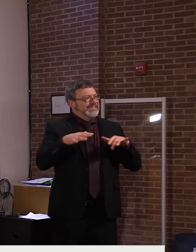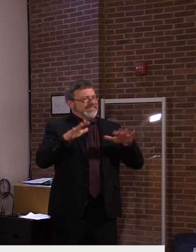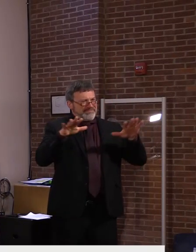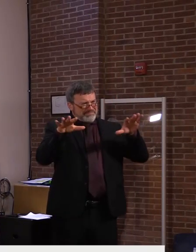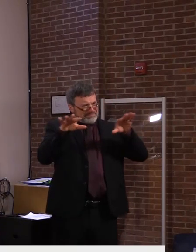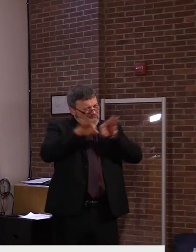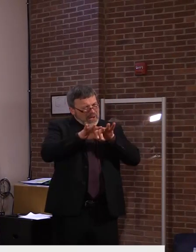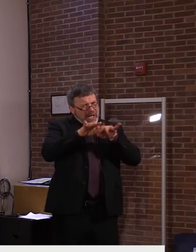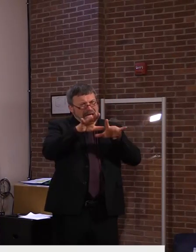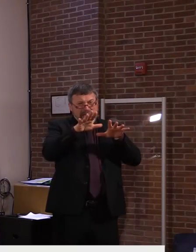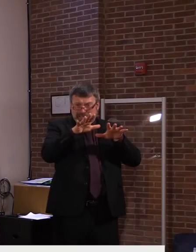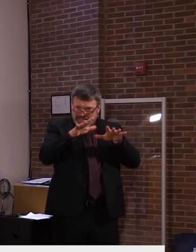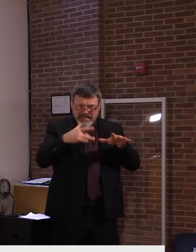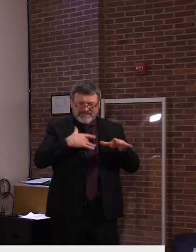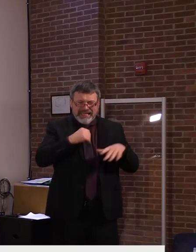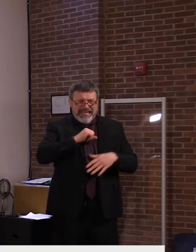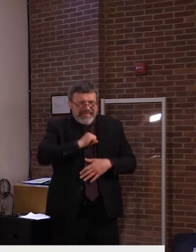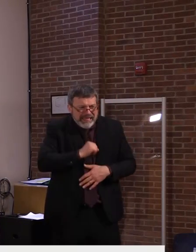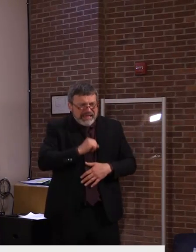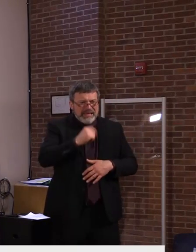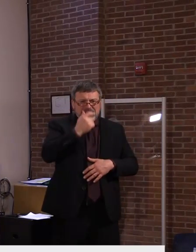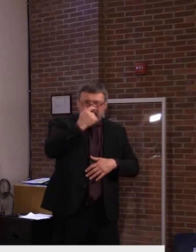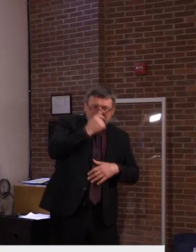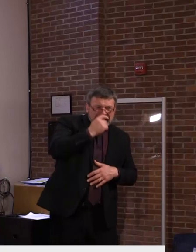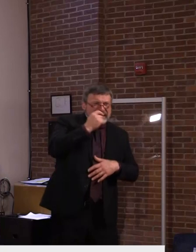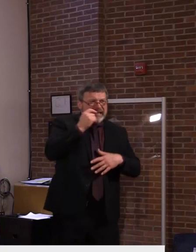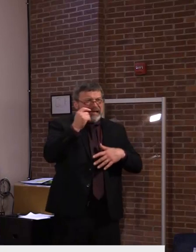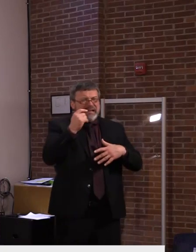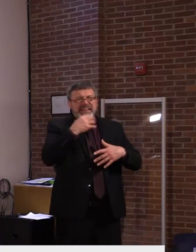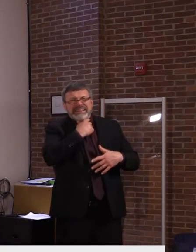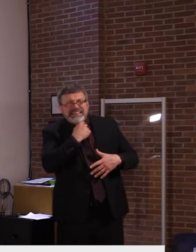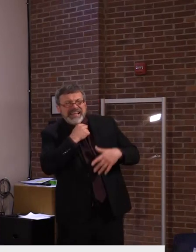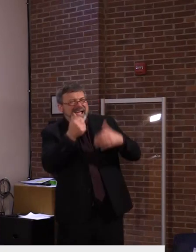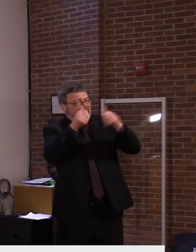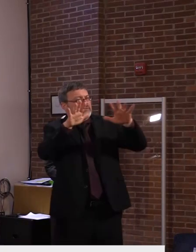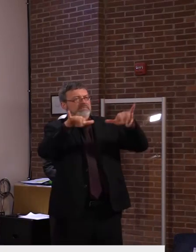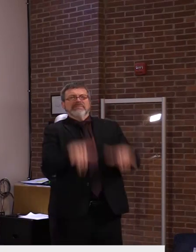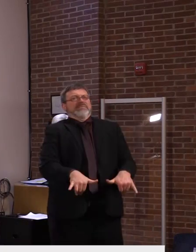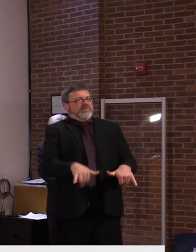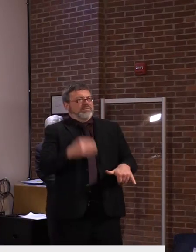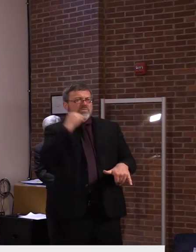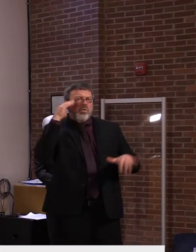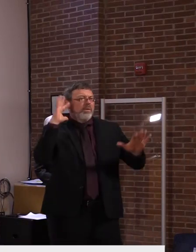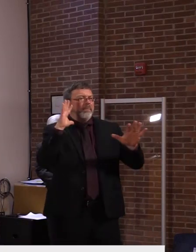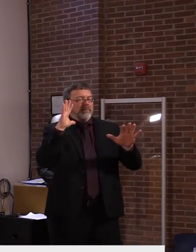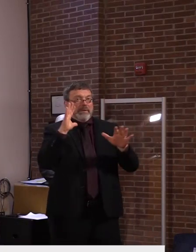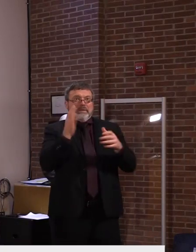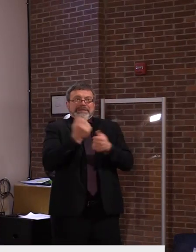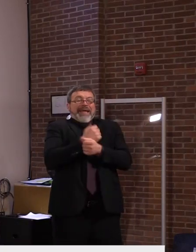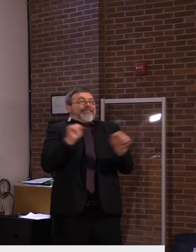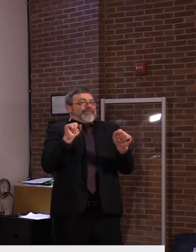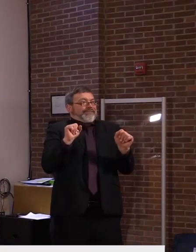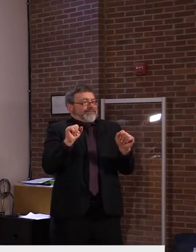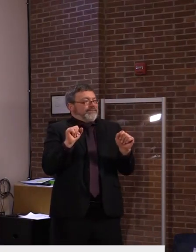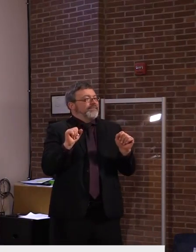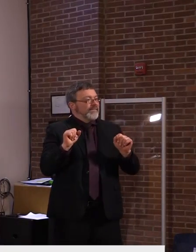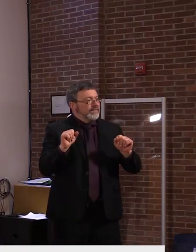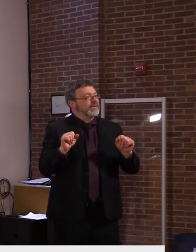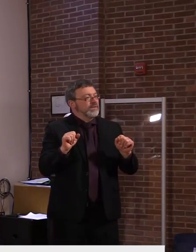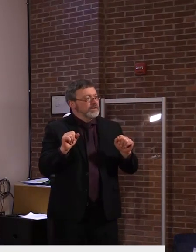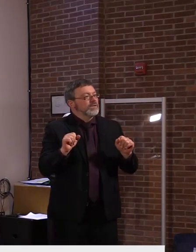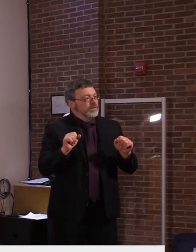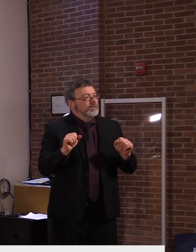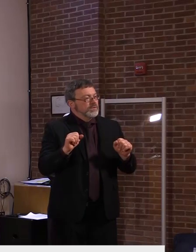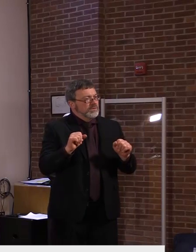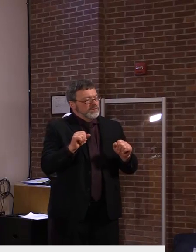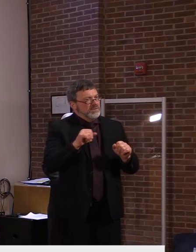risk. Now, this guidance is not only for Thanksgiving. I encourage everyone to keep it in mind as the